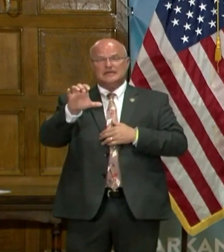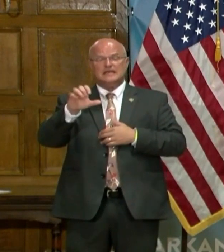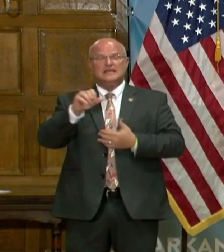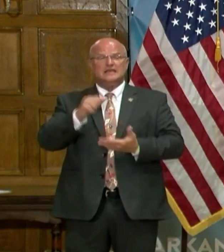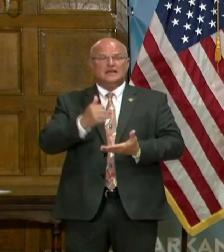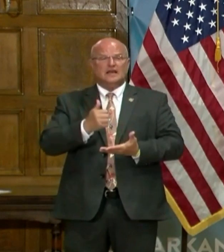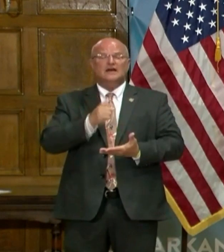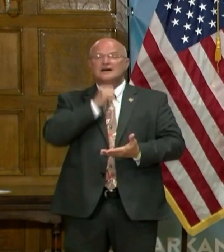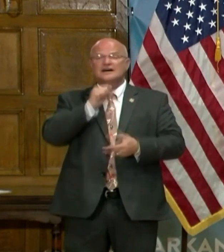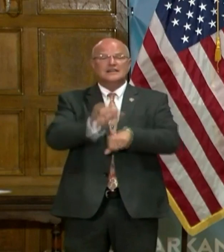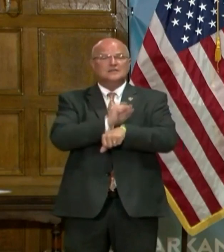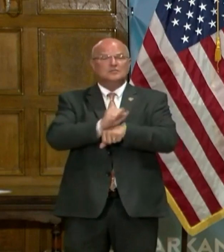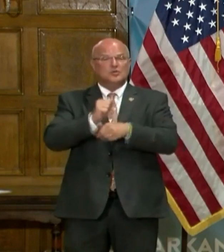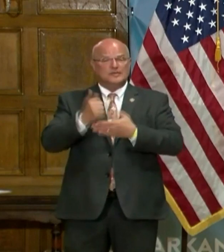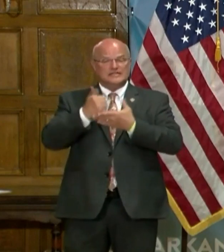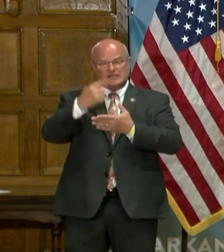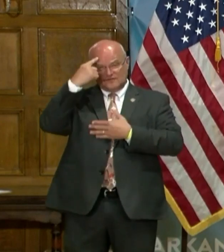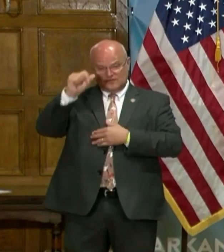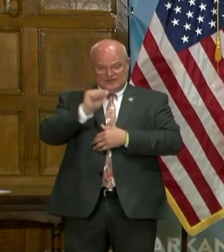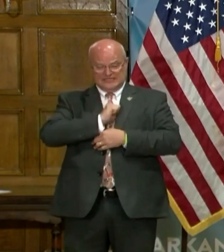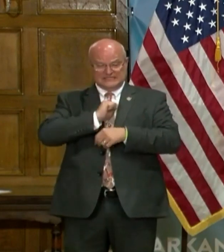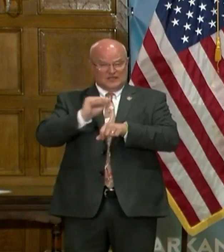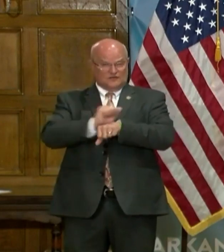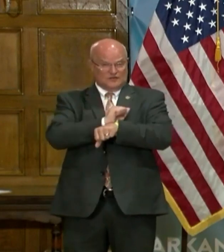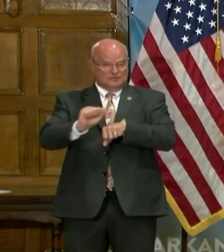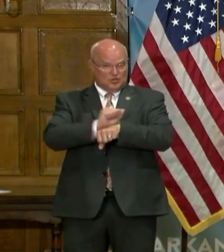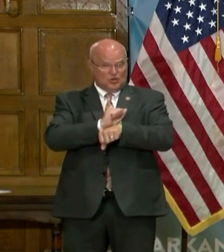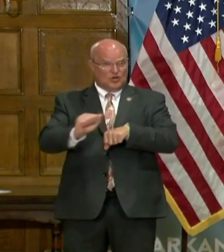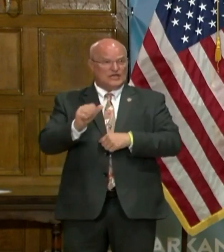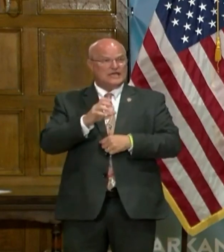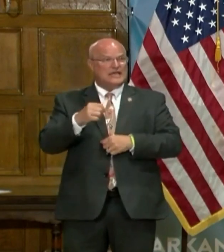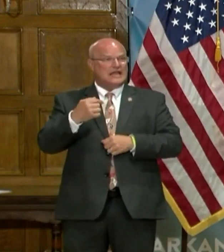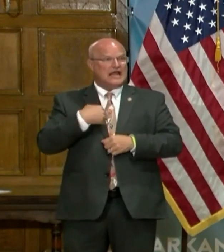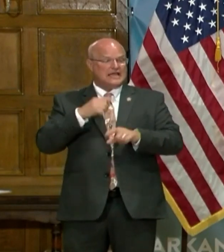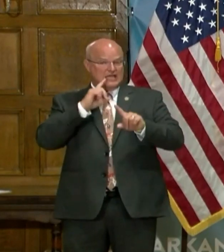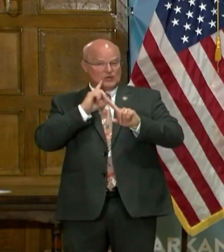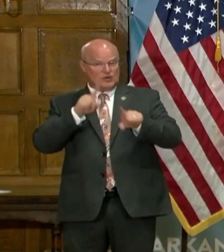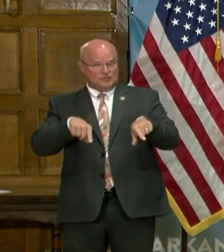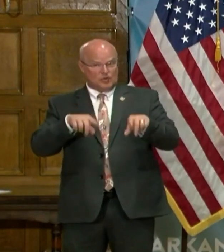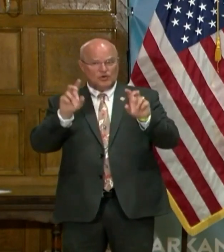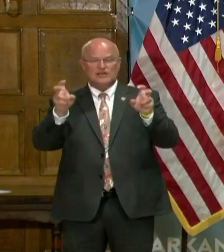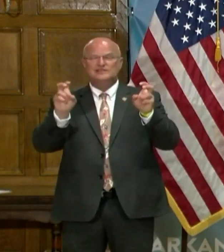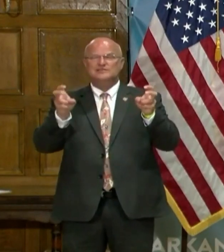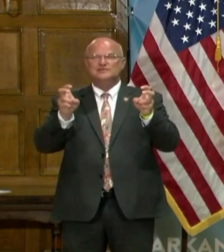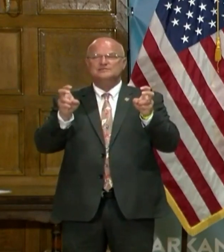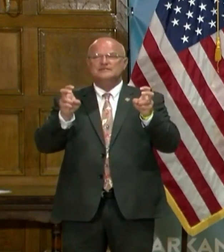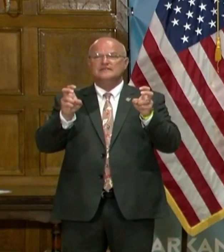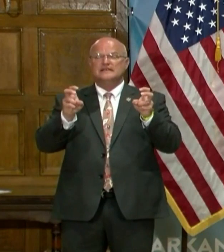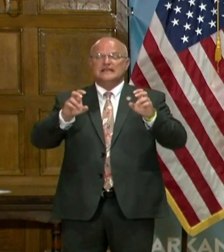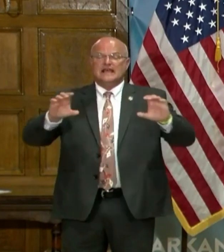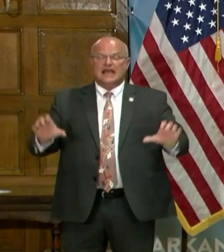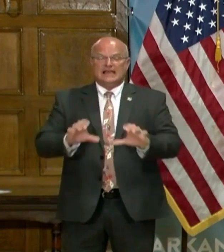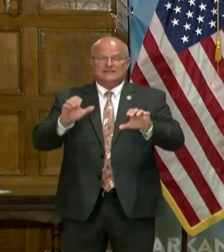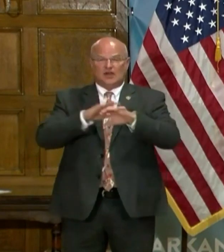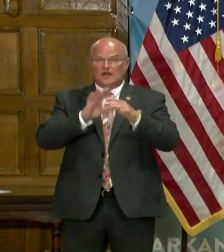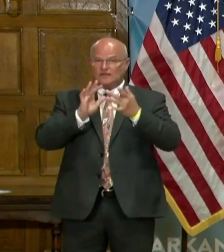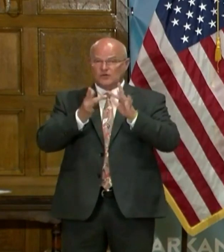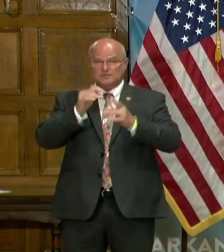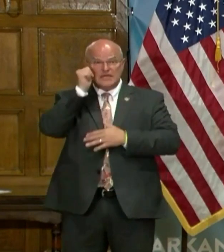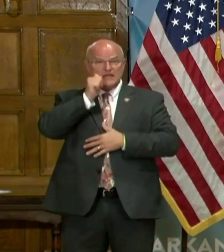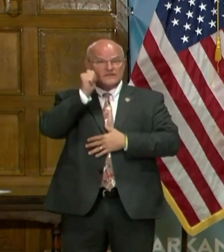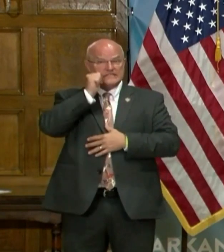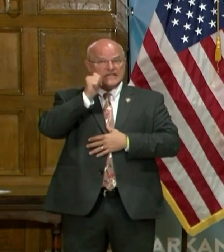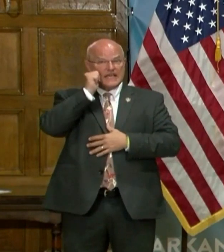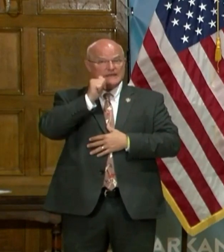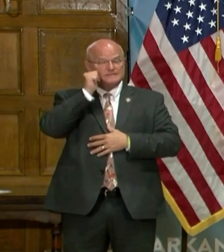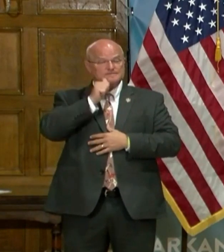Assistance website for the self-employed. And I get a report in terms of the activity on the website every